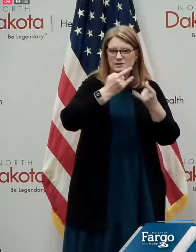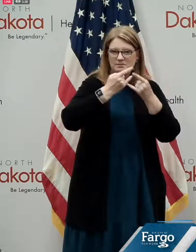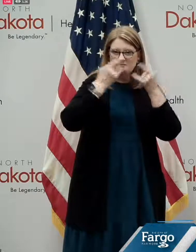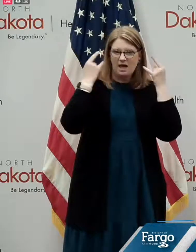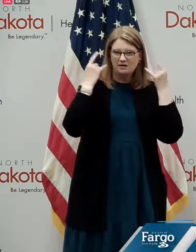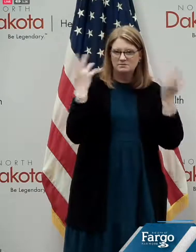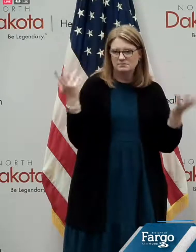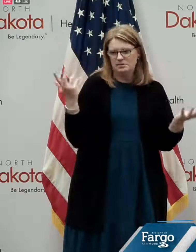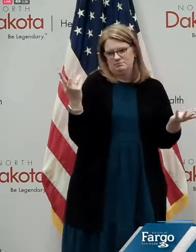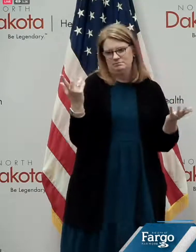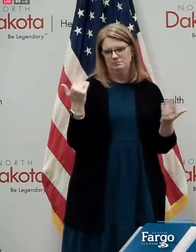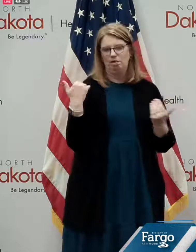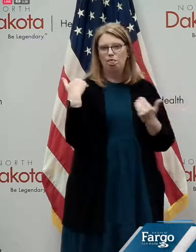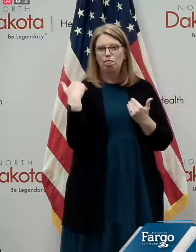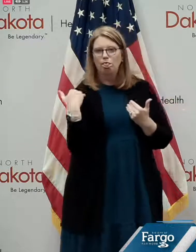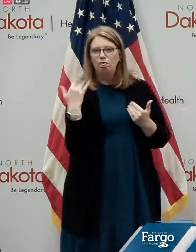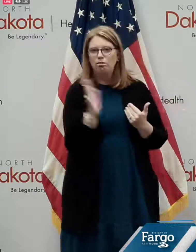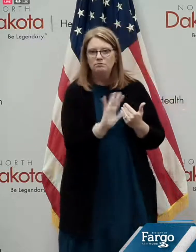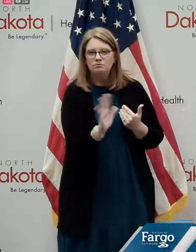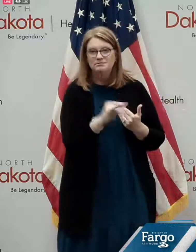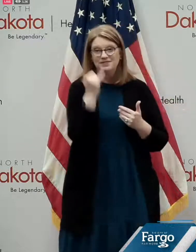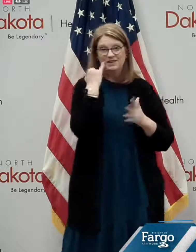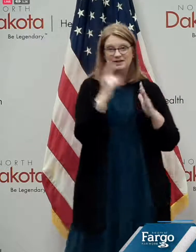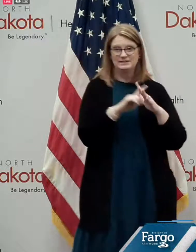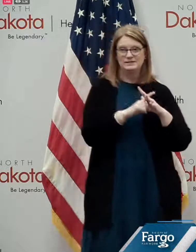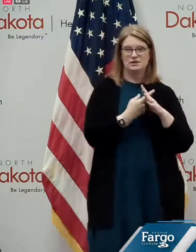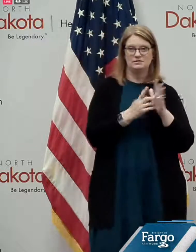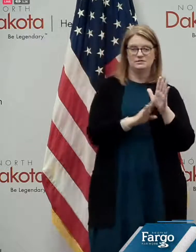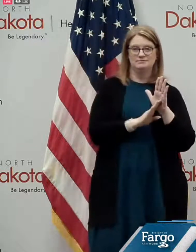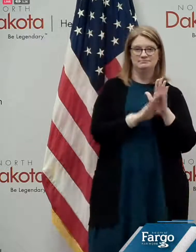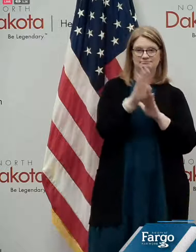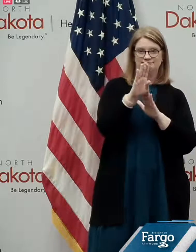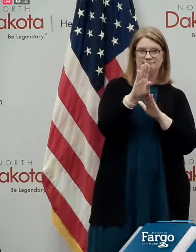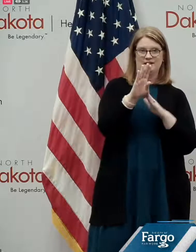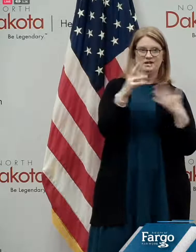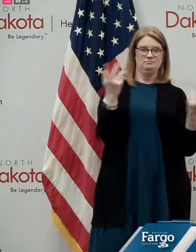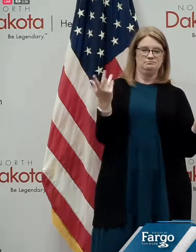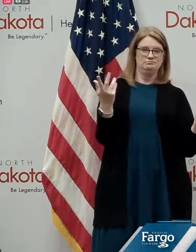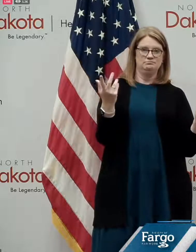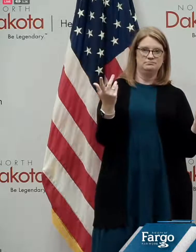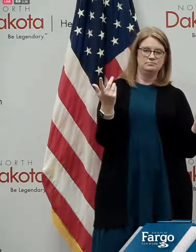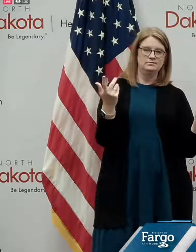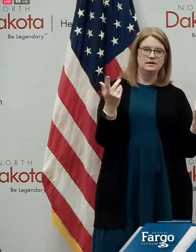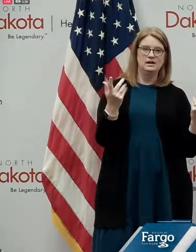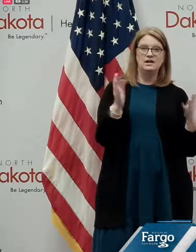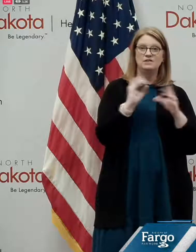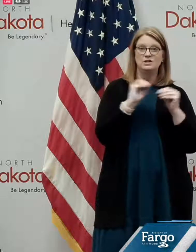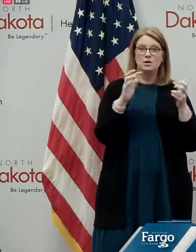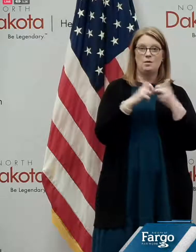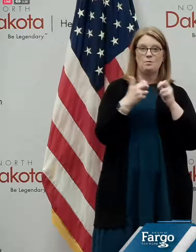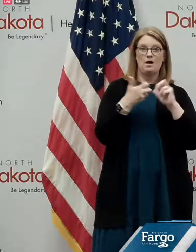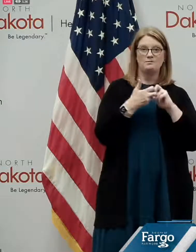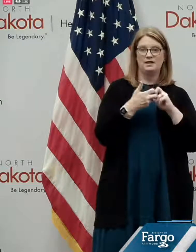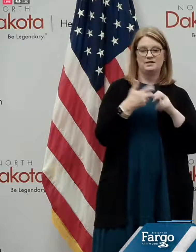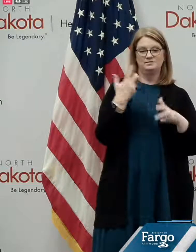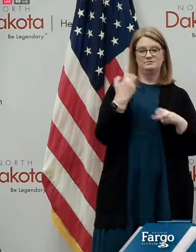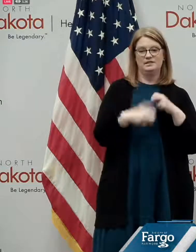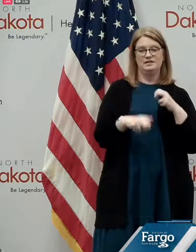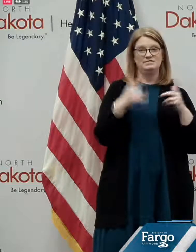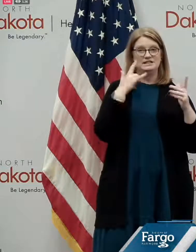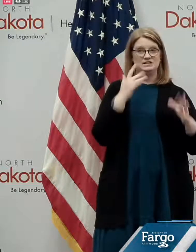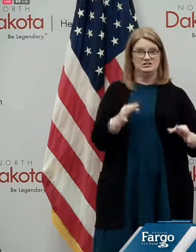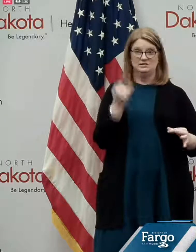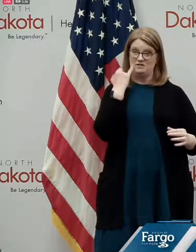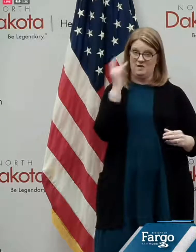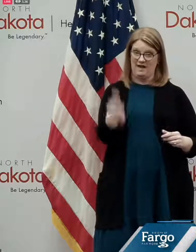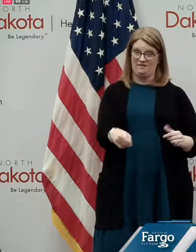things are hindering me, and if the thing starts to climb, you've seen through this whole thing, I got no problem making hard decisions and making them quickly if we need